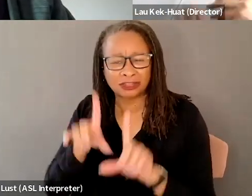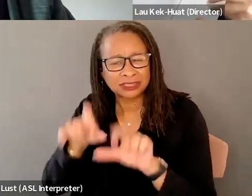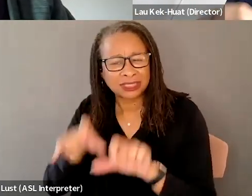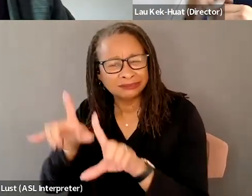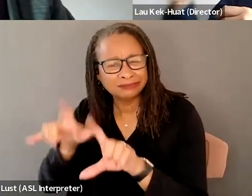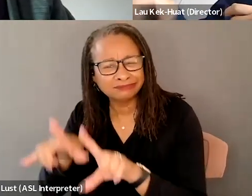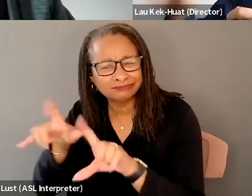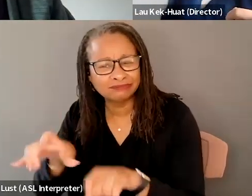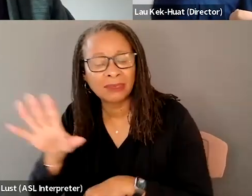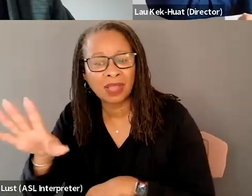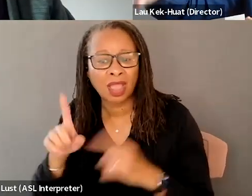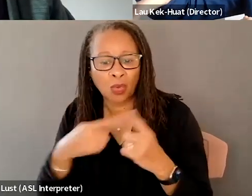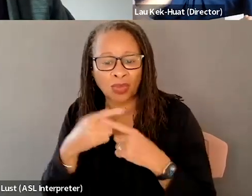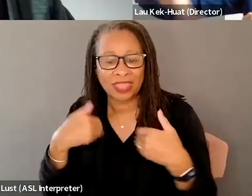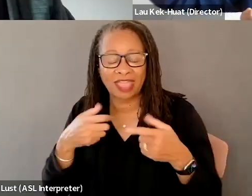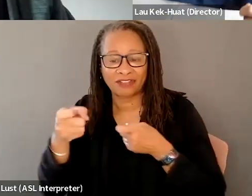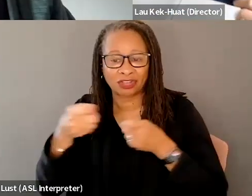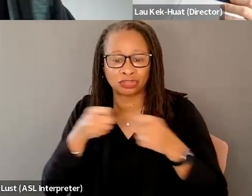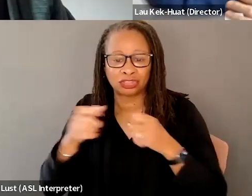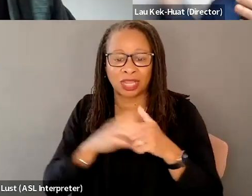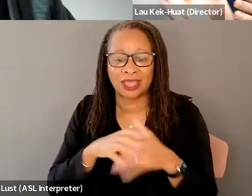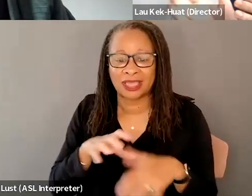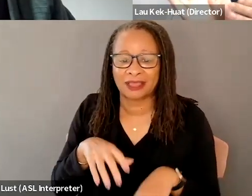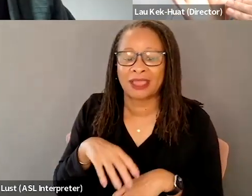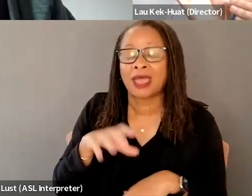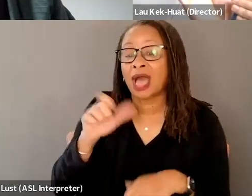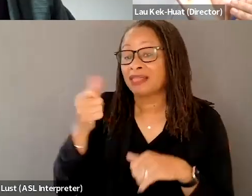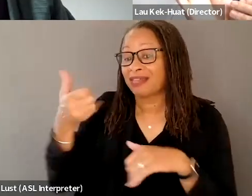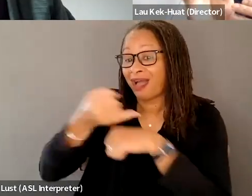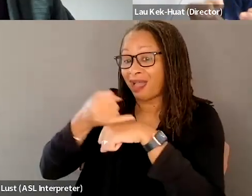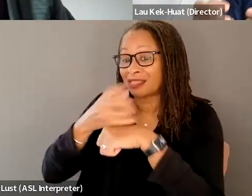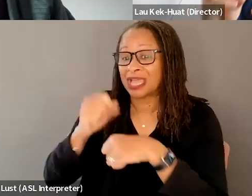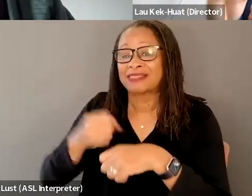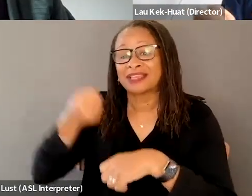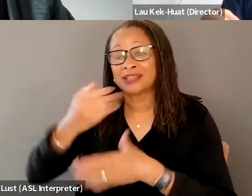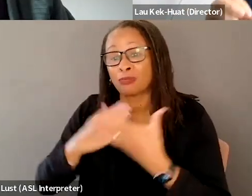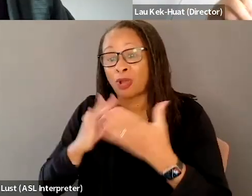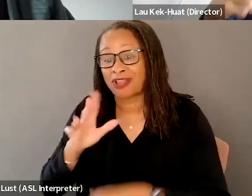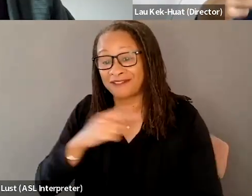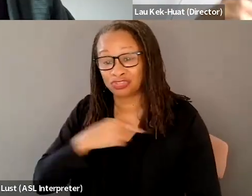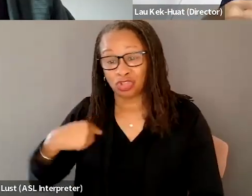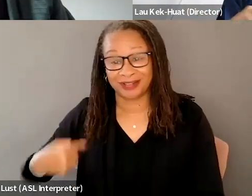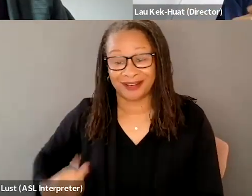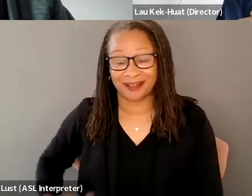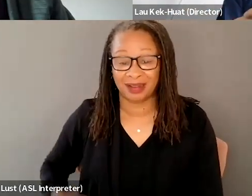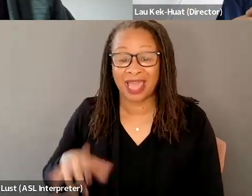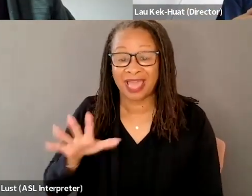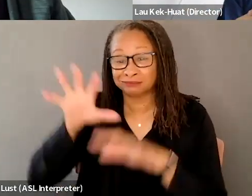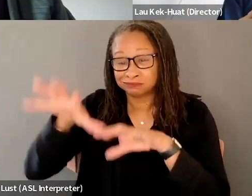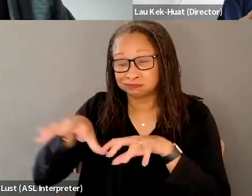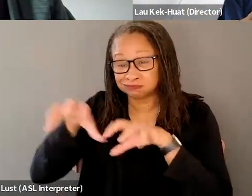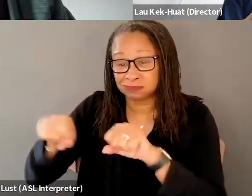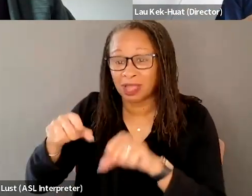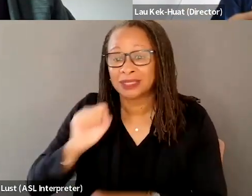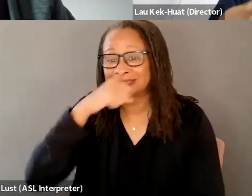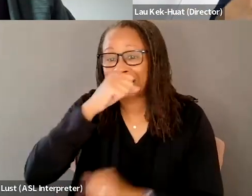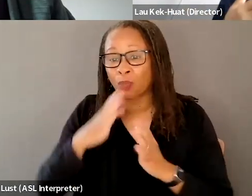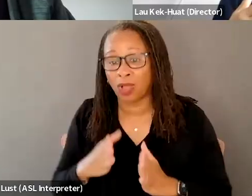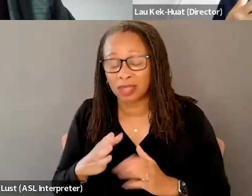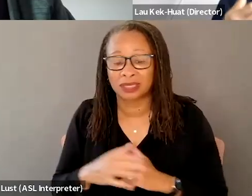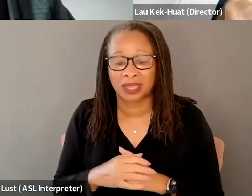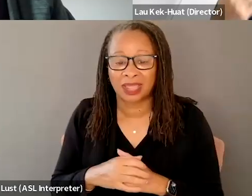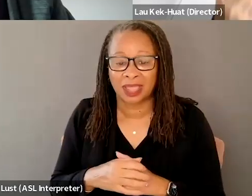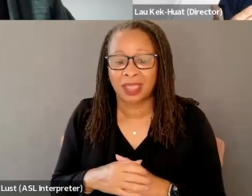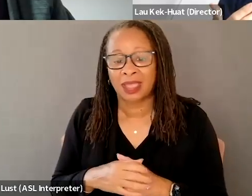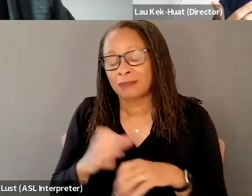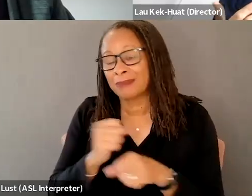when they take control of Hainan Island and some of the south part of China. This occupying Taiwan is actually make